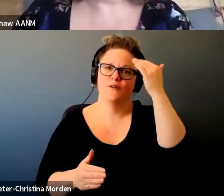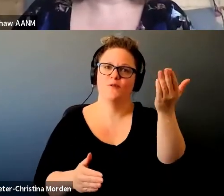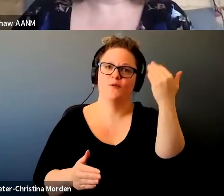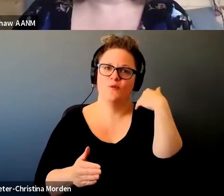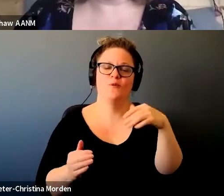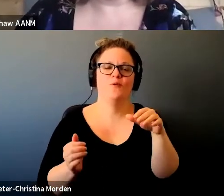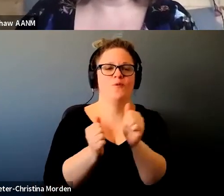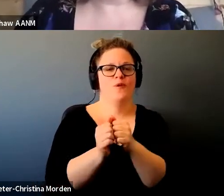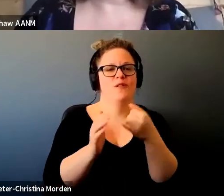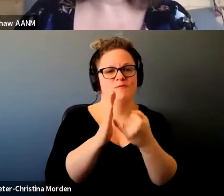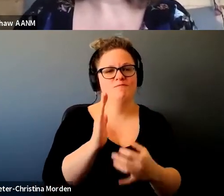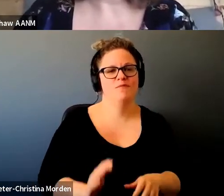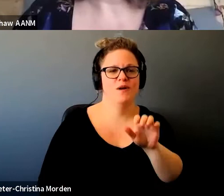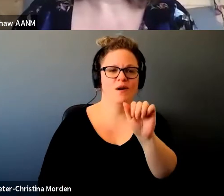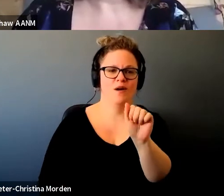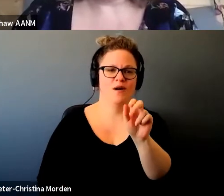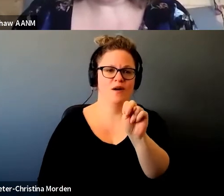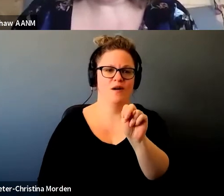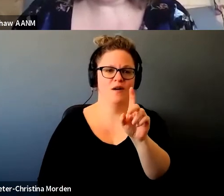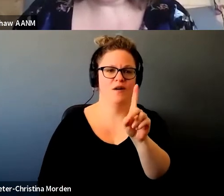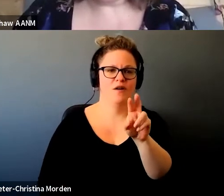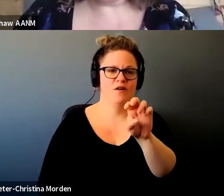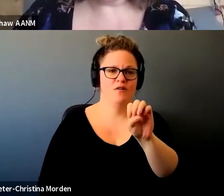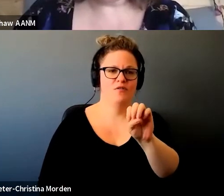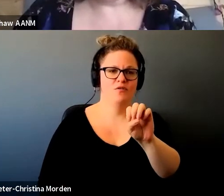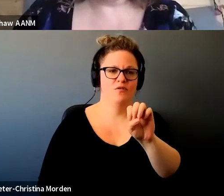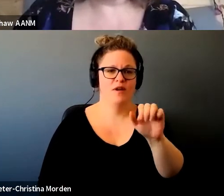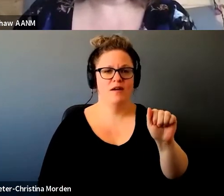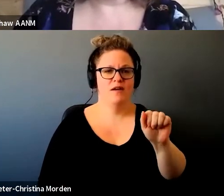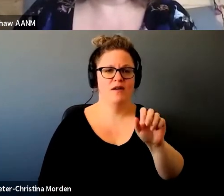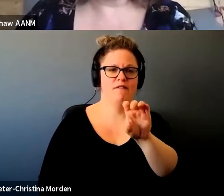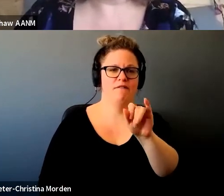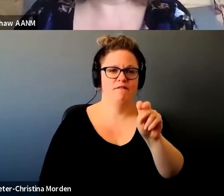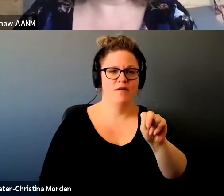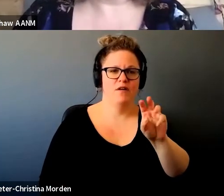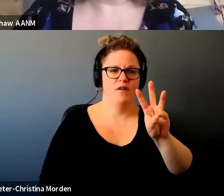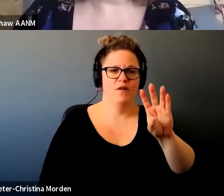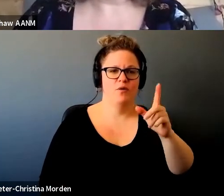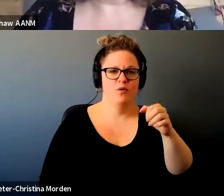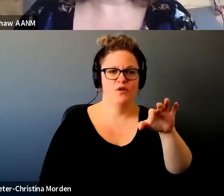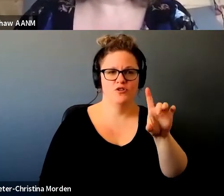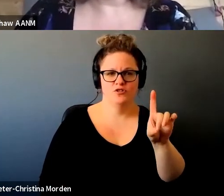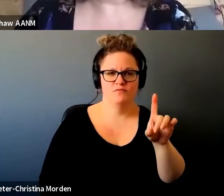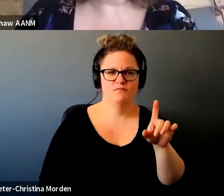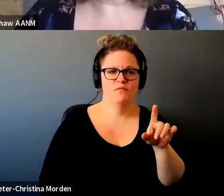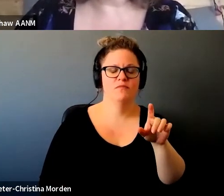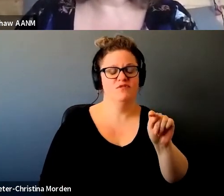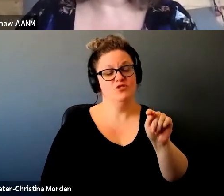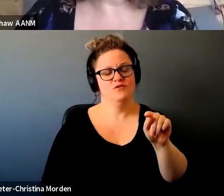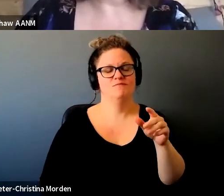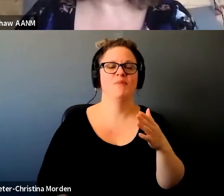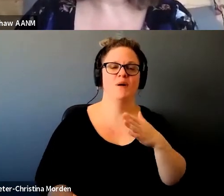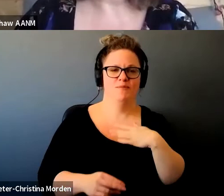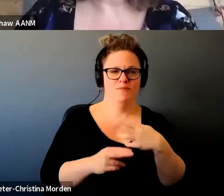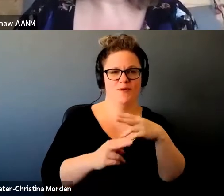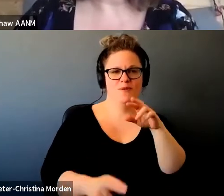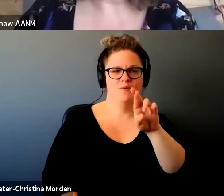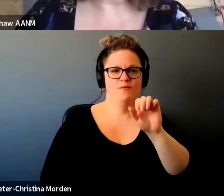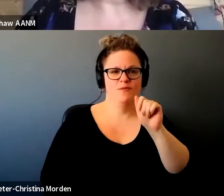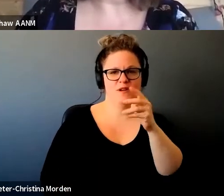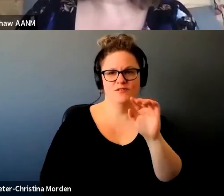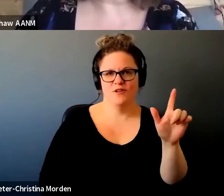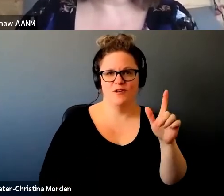Wichert. My name is Rachel Andrushuk, and I am the Training Programs Manager at Creative Manitoba. I'd like